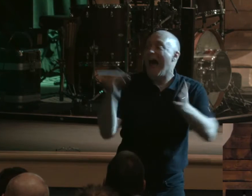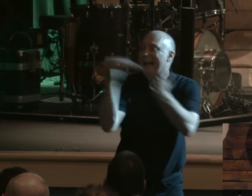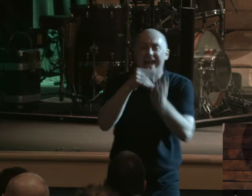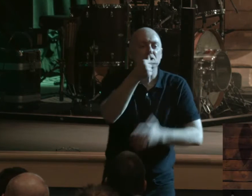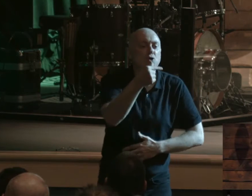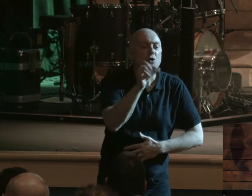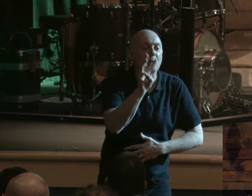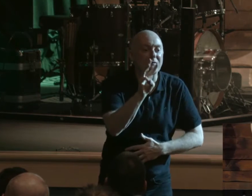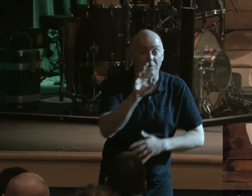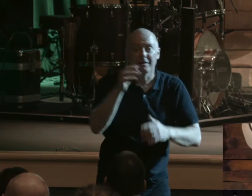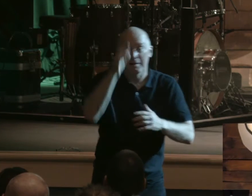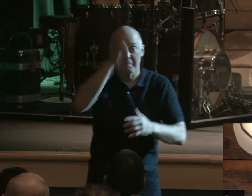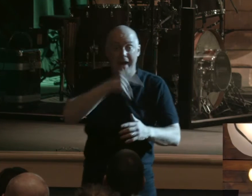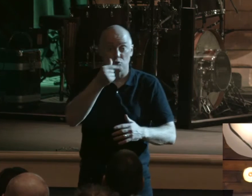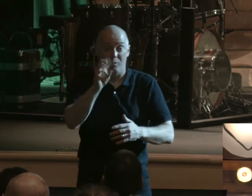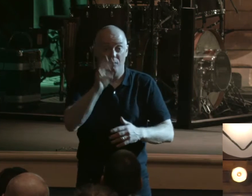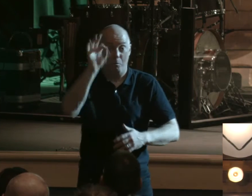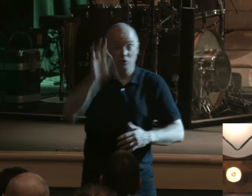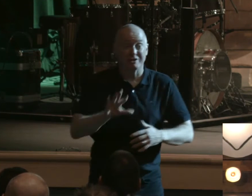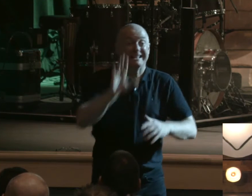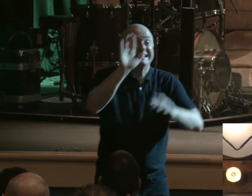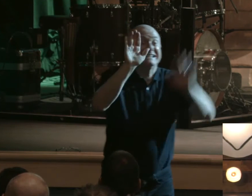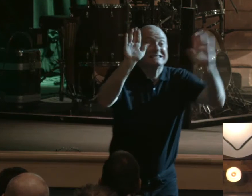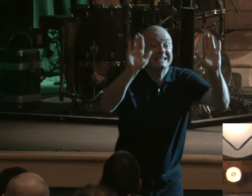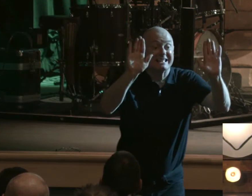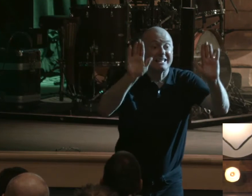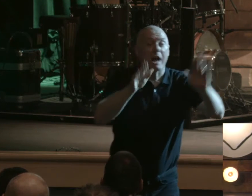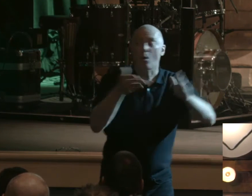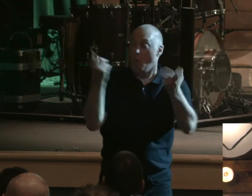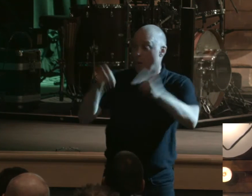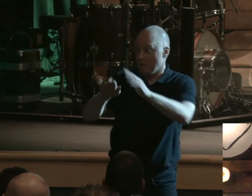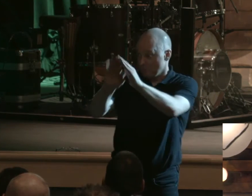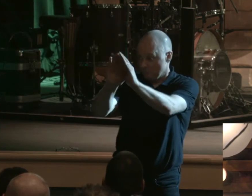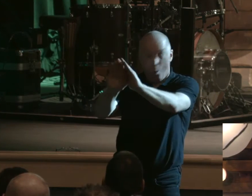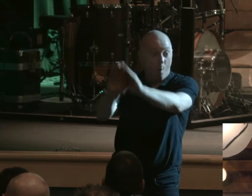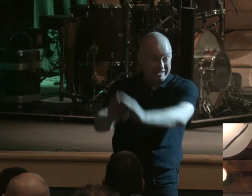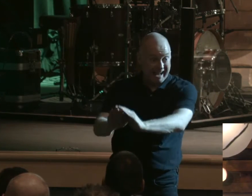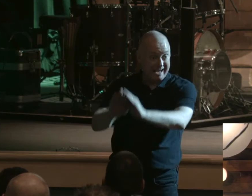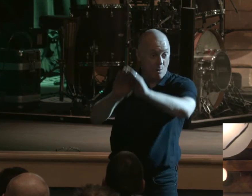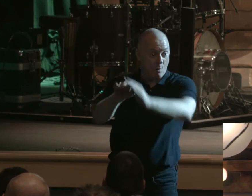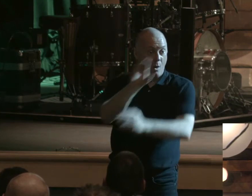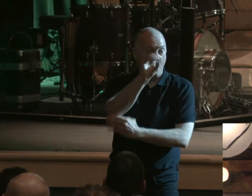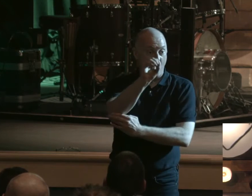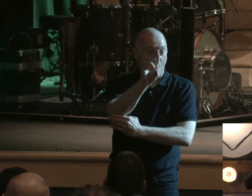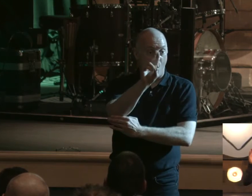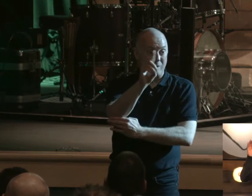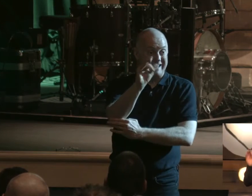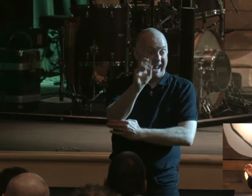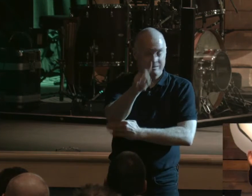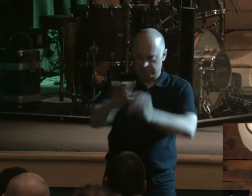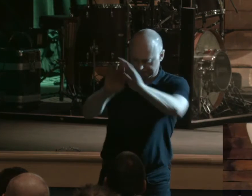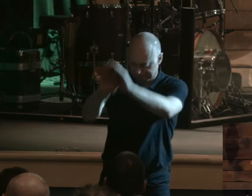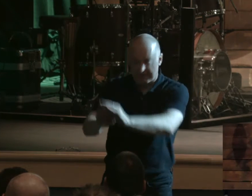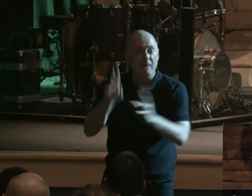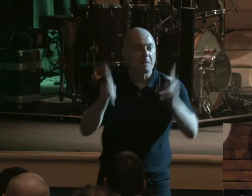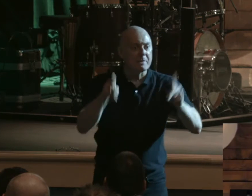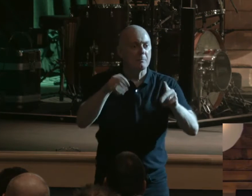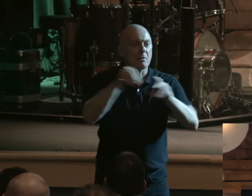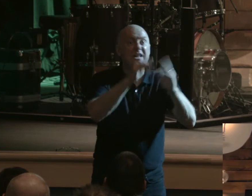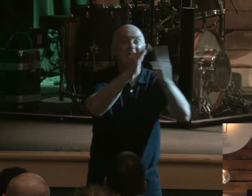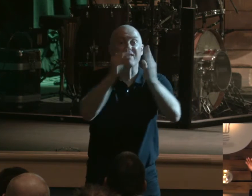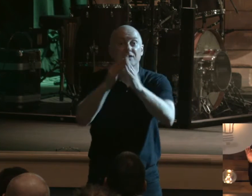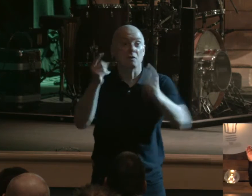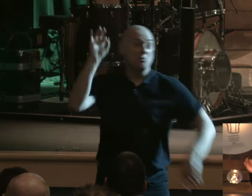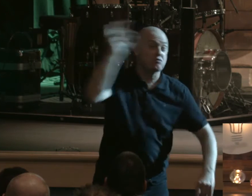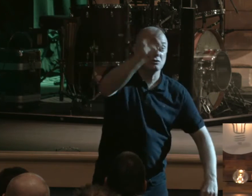story. George Whitefield, on the Sunday after his ordination where he preached, okay, so powerfully used, the people in the village where